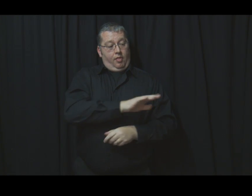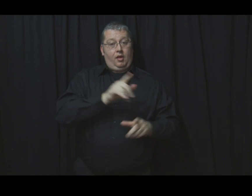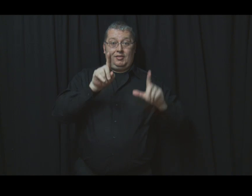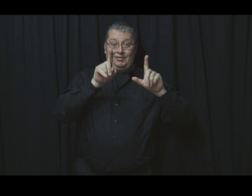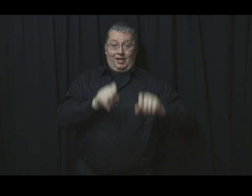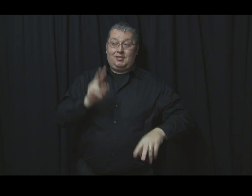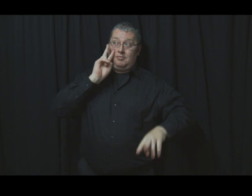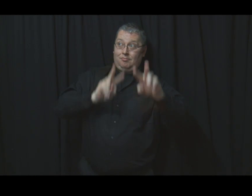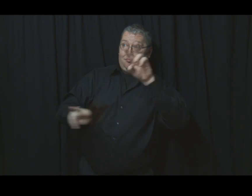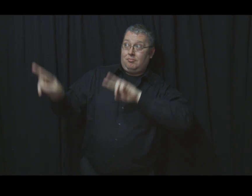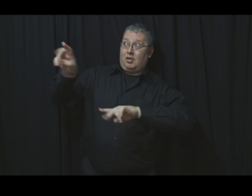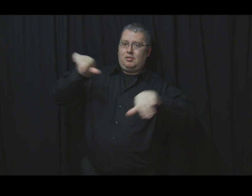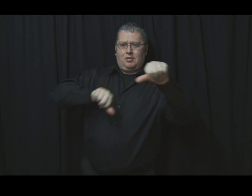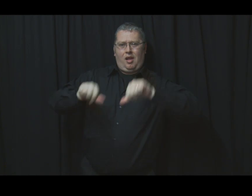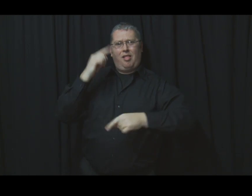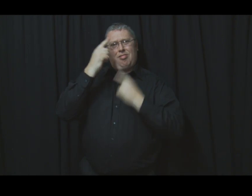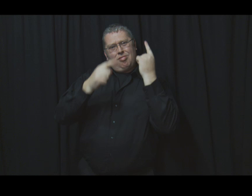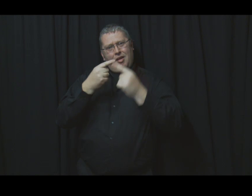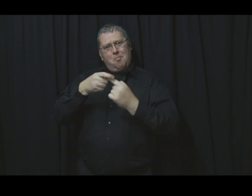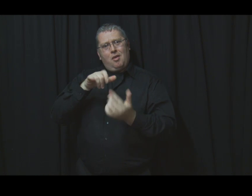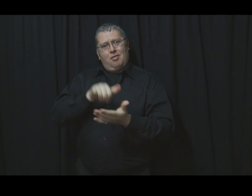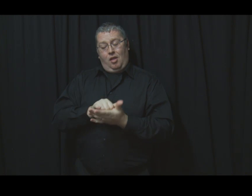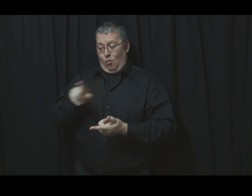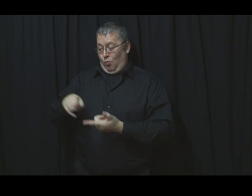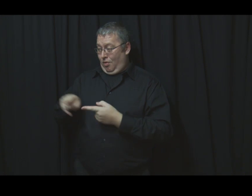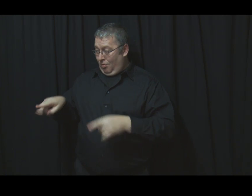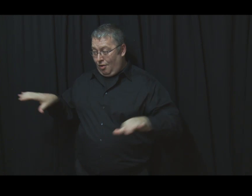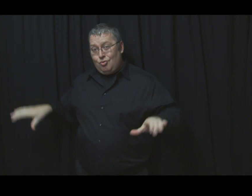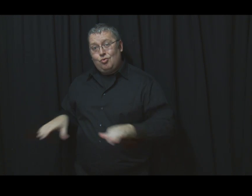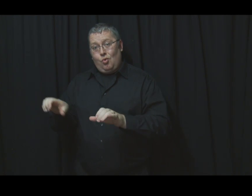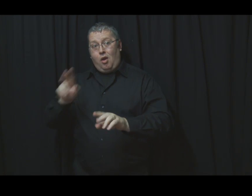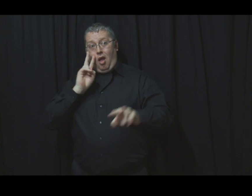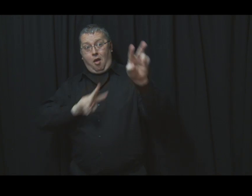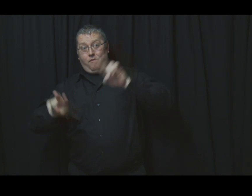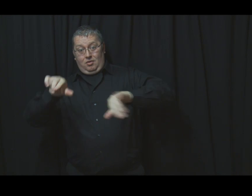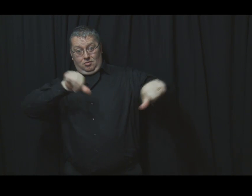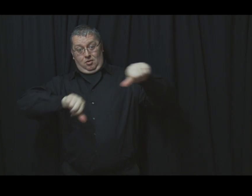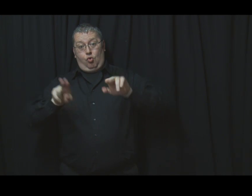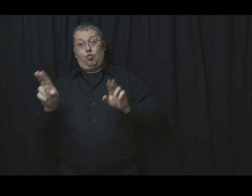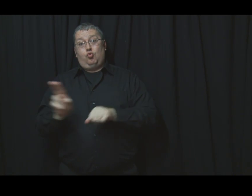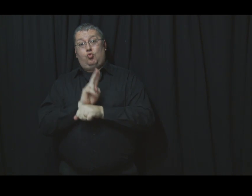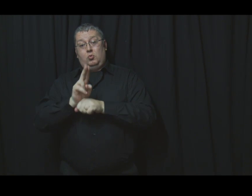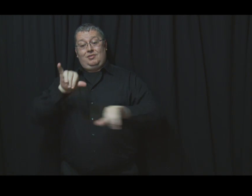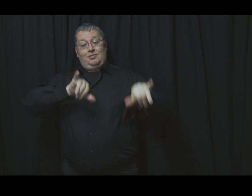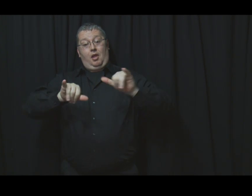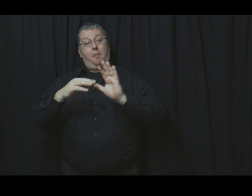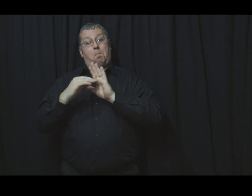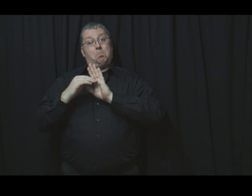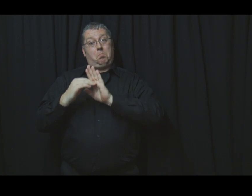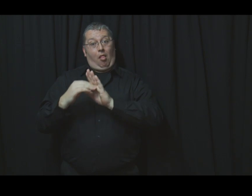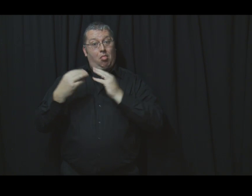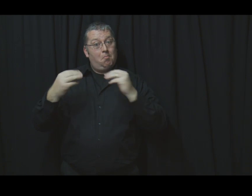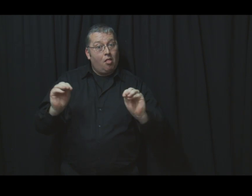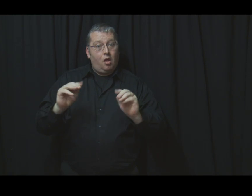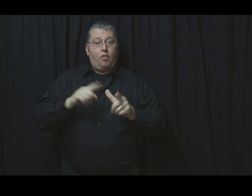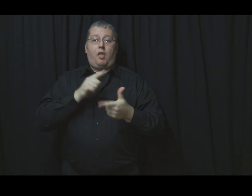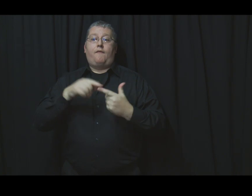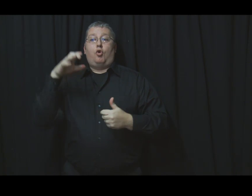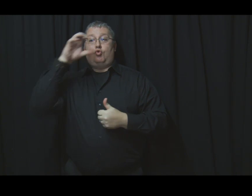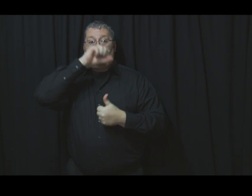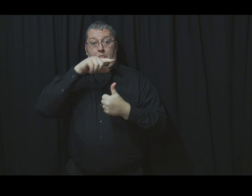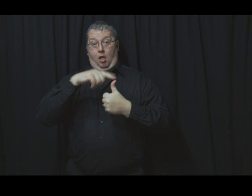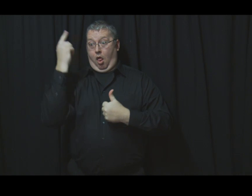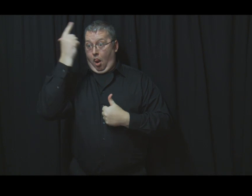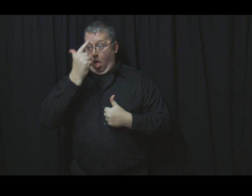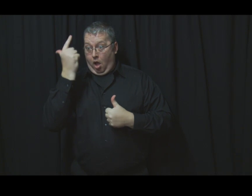science. Think about it. When they're doing observational science using the scientific method, they have to assume the laws of logic, they have to assume the laws of nature,